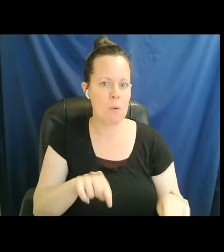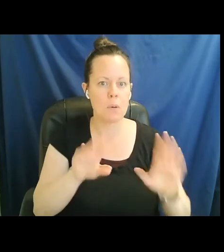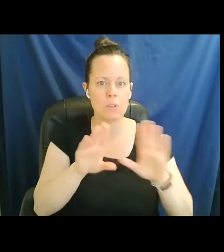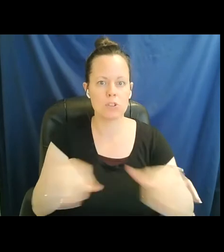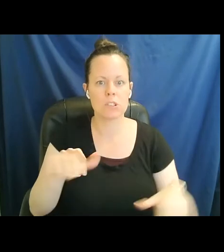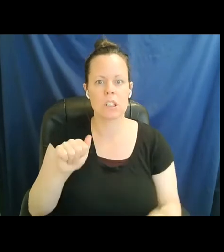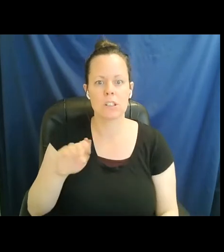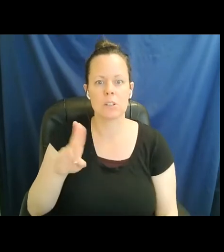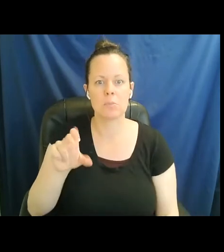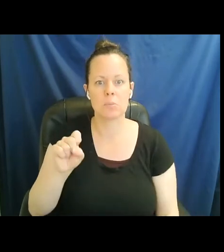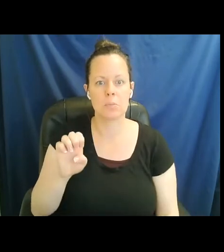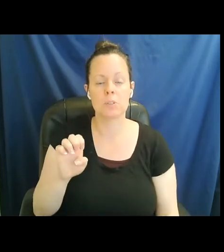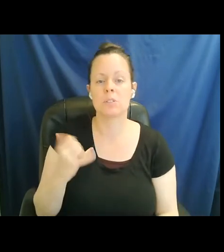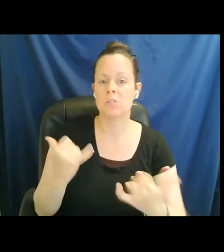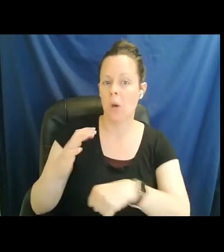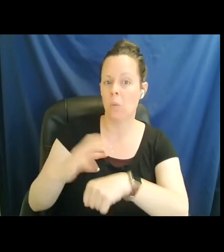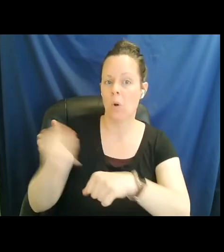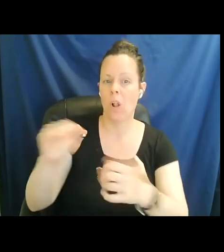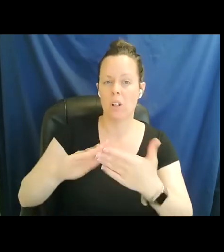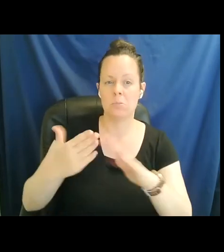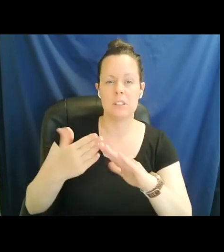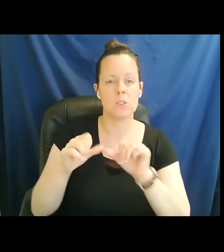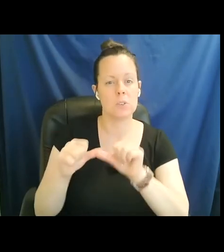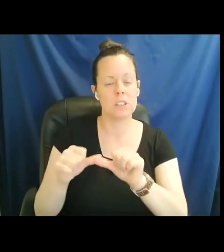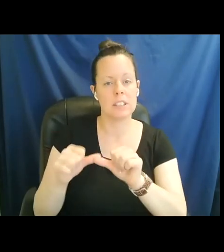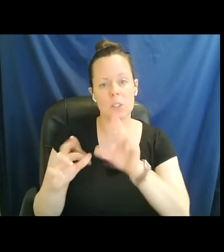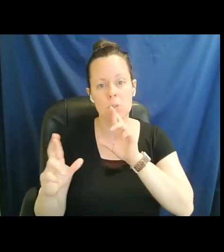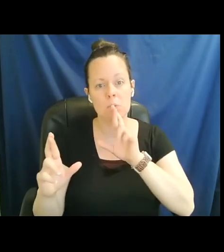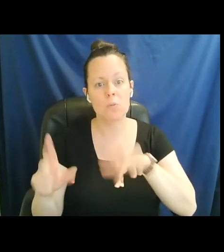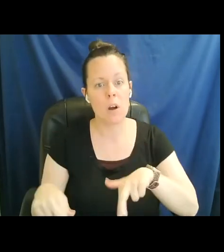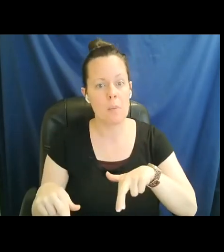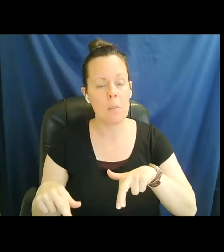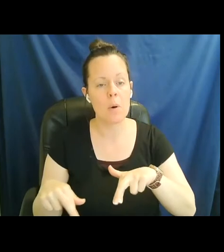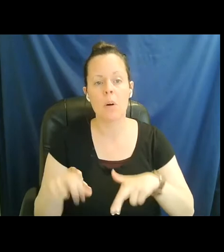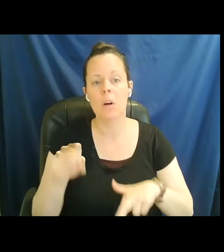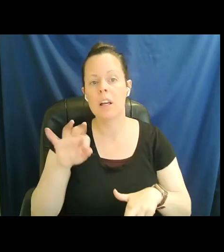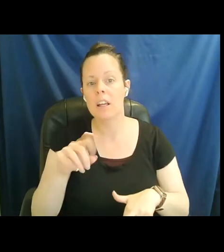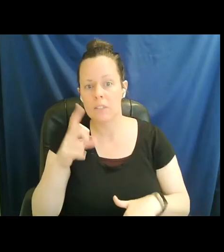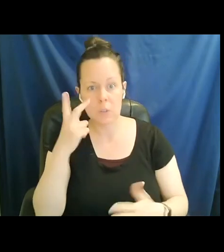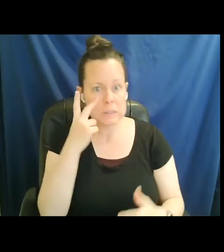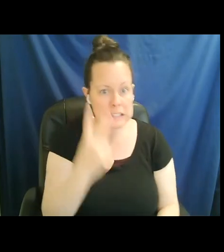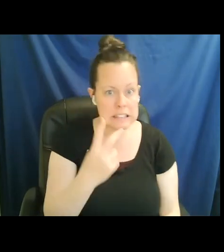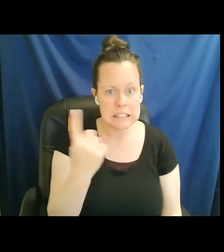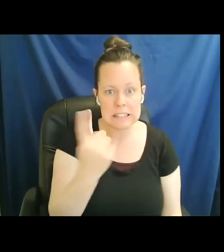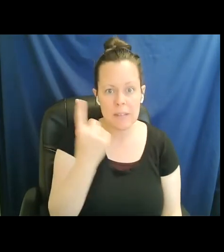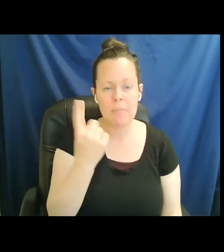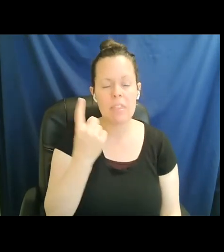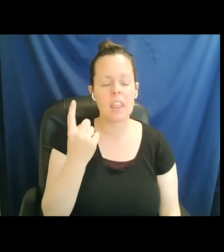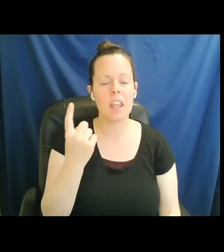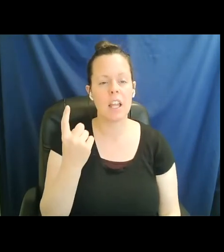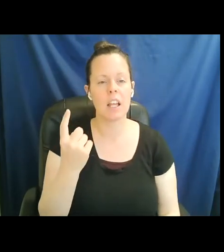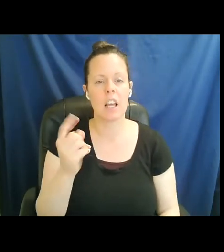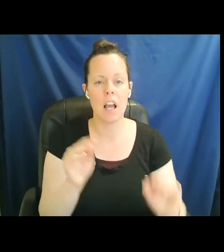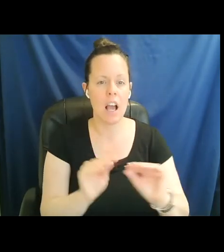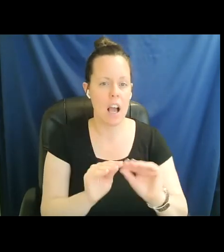So really we're calling on the community to continue to report if you see something. Most obvious signs